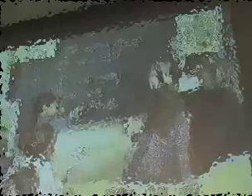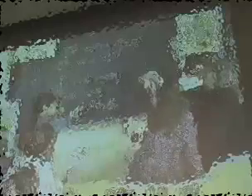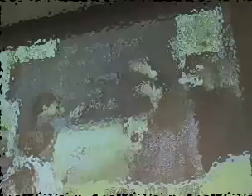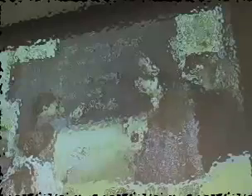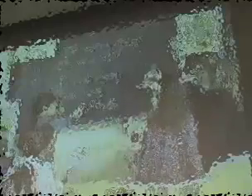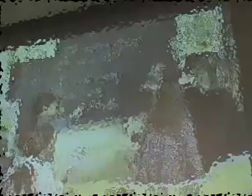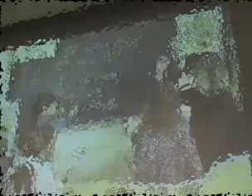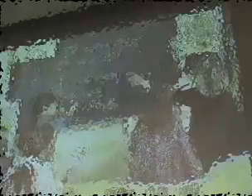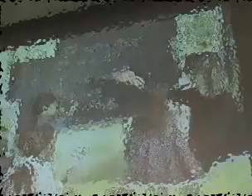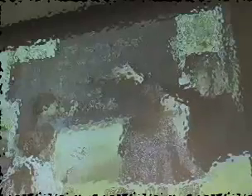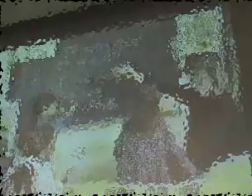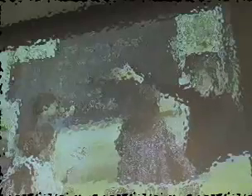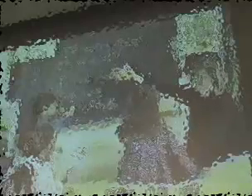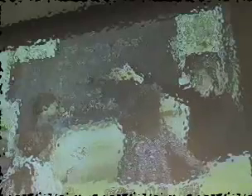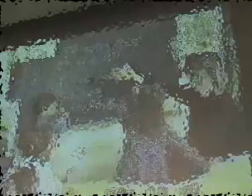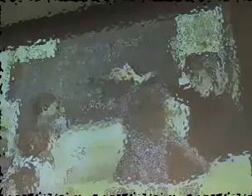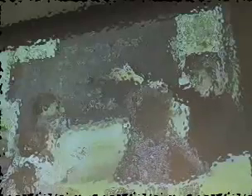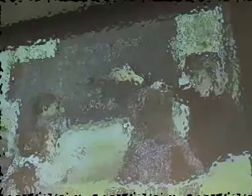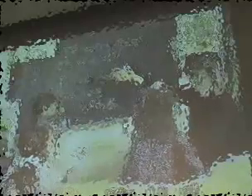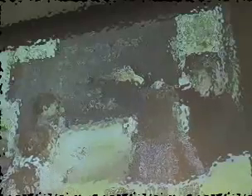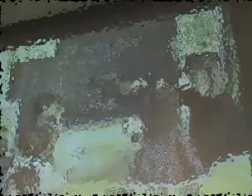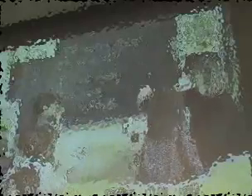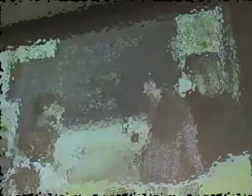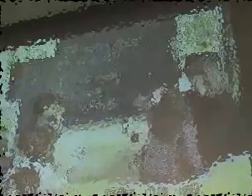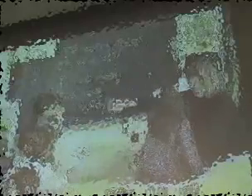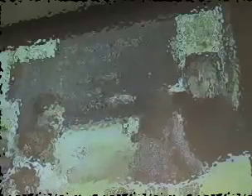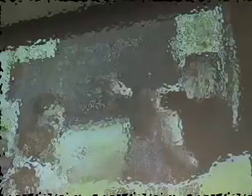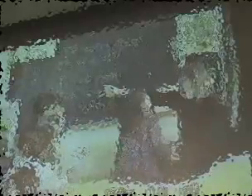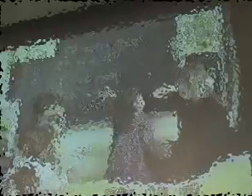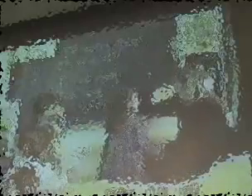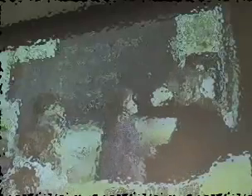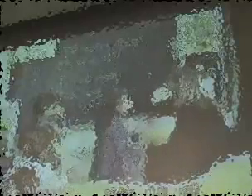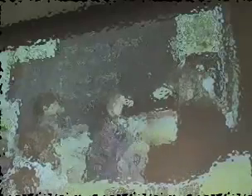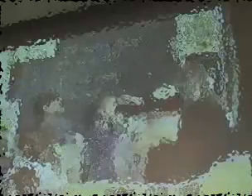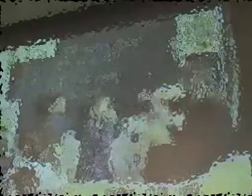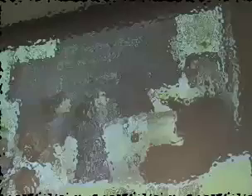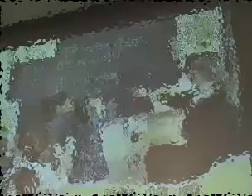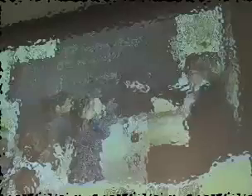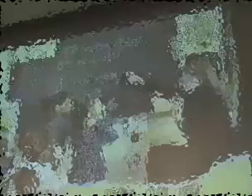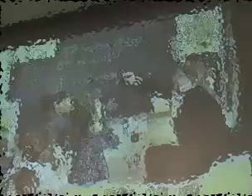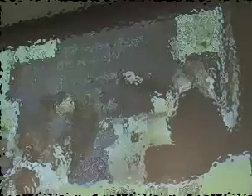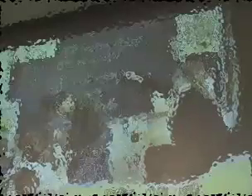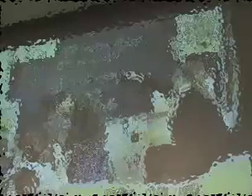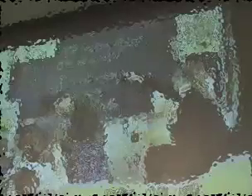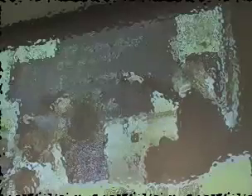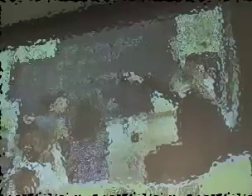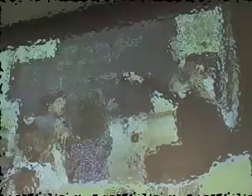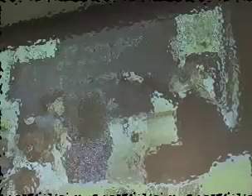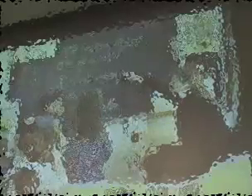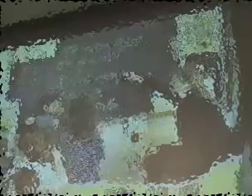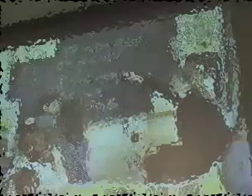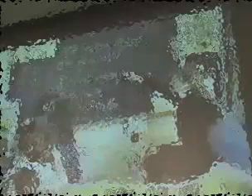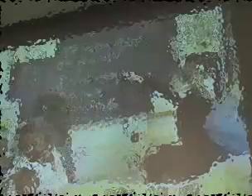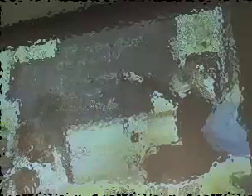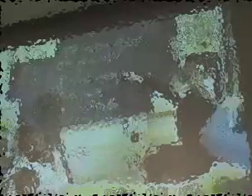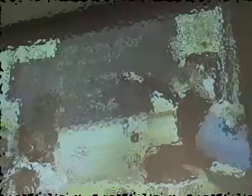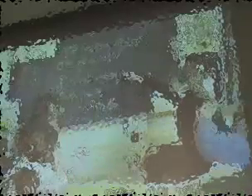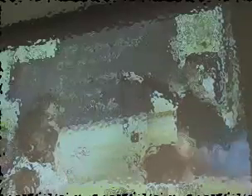fair. What? It's just not. She signed funny. She means not fair. It's not fair. Sit down, sister.